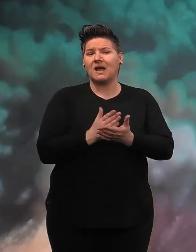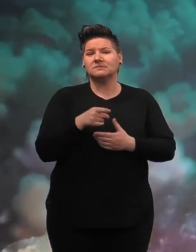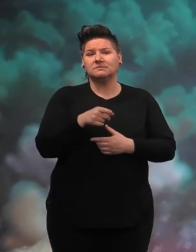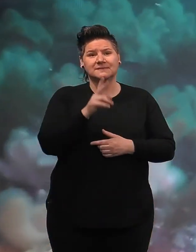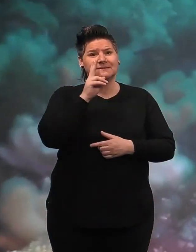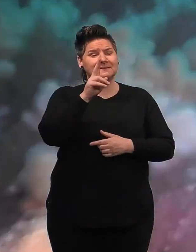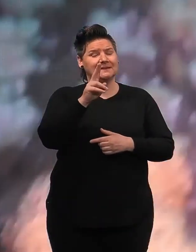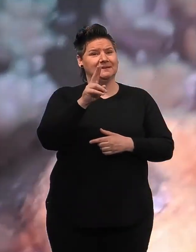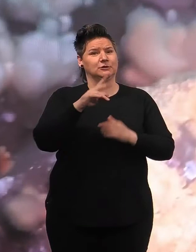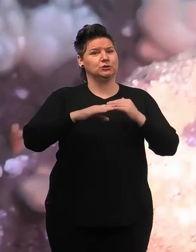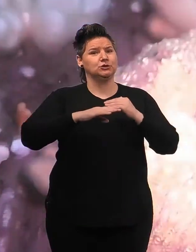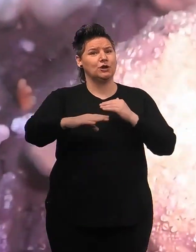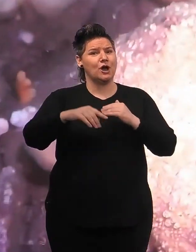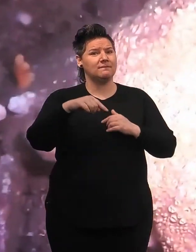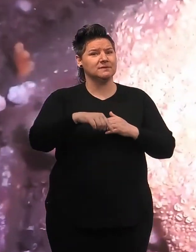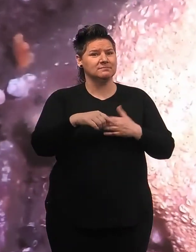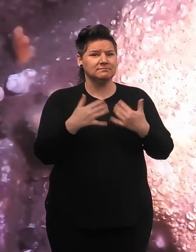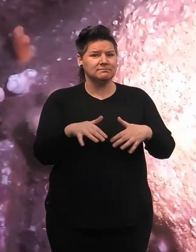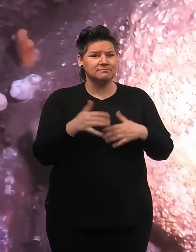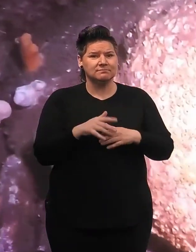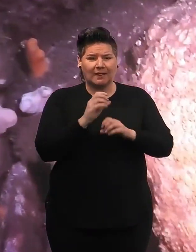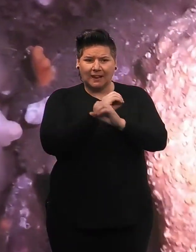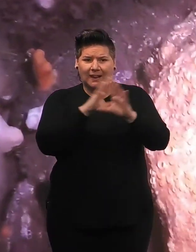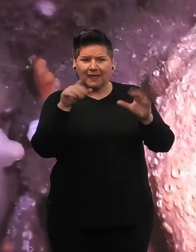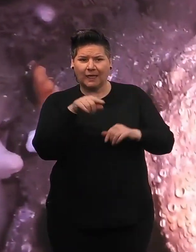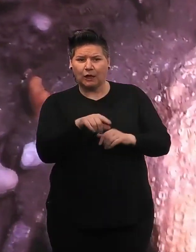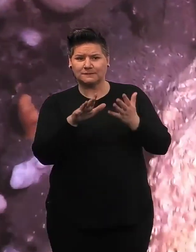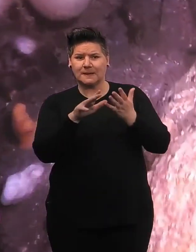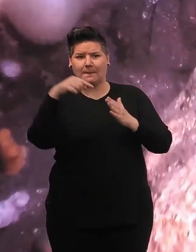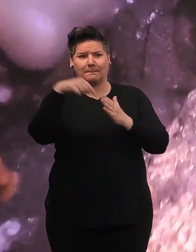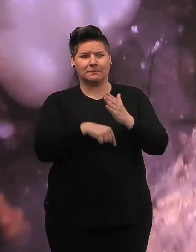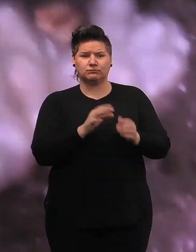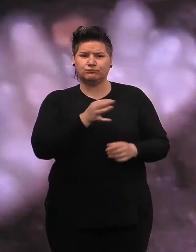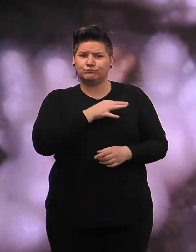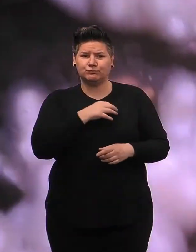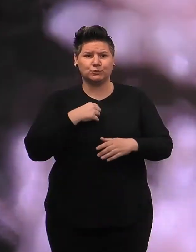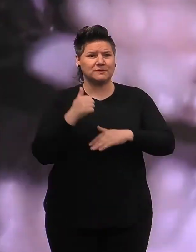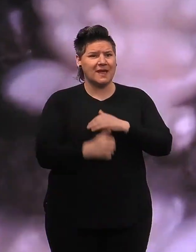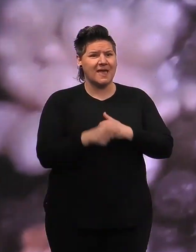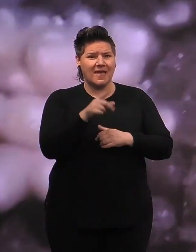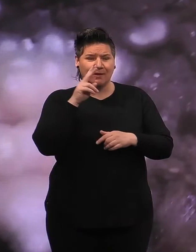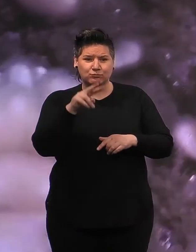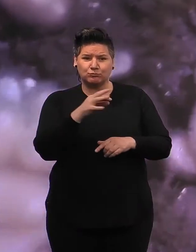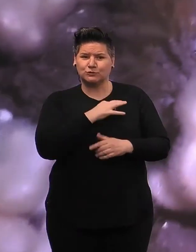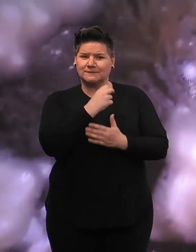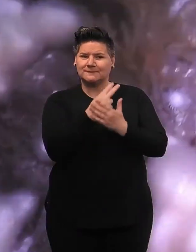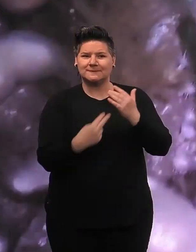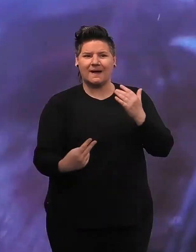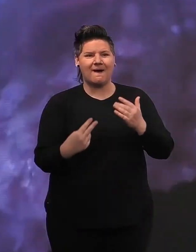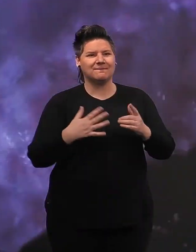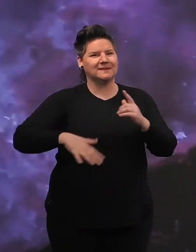right up to the surface means that the visibility must be about 10 metres or so today. That's quite good for this